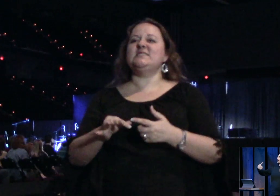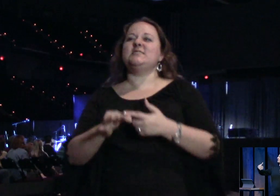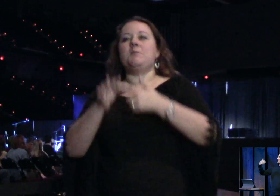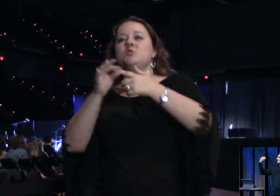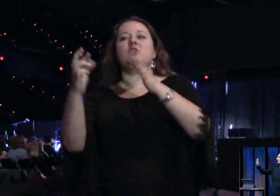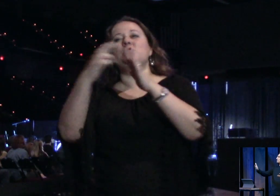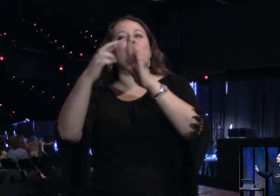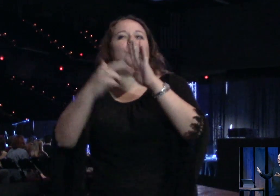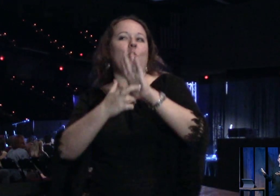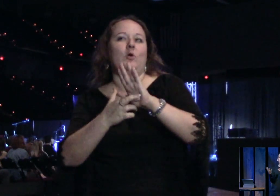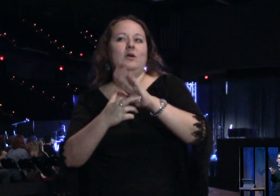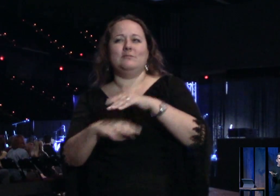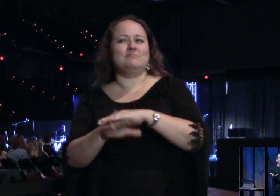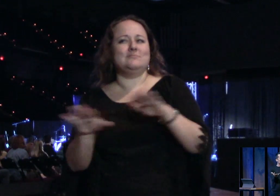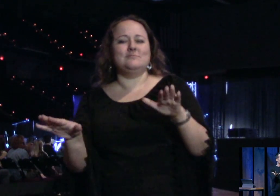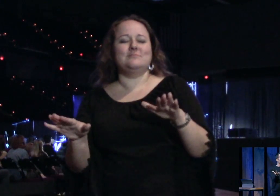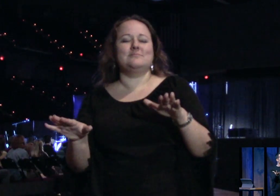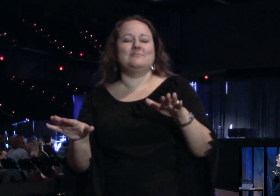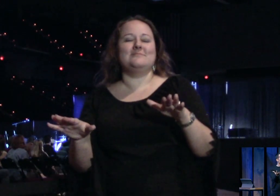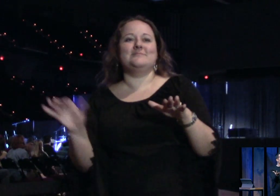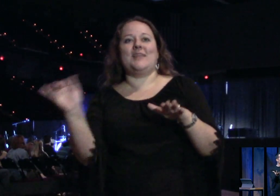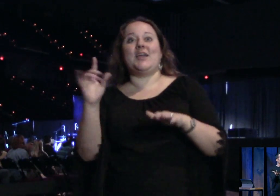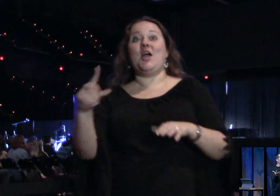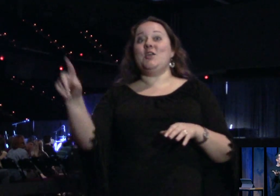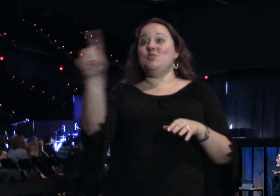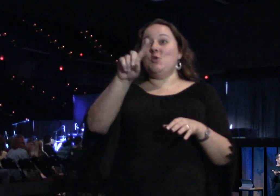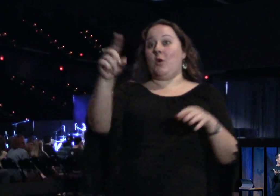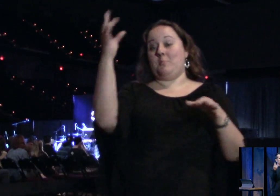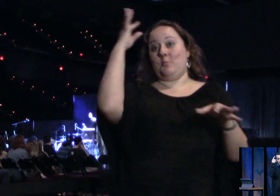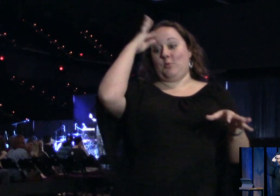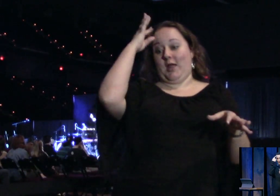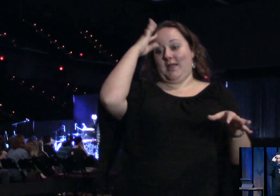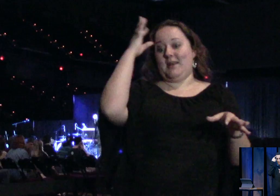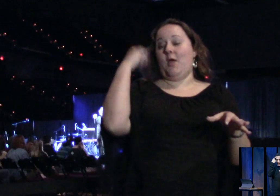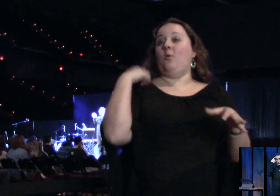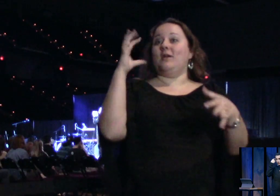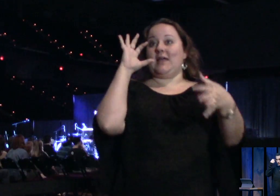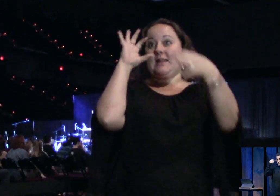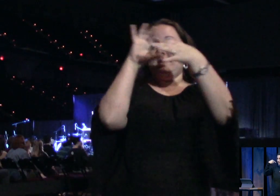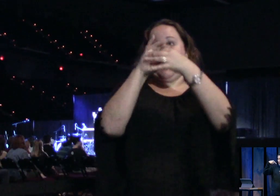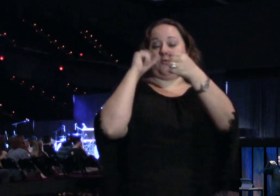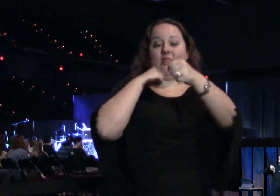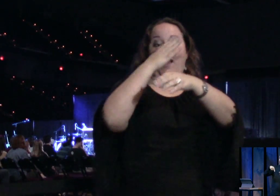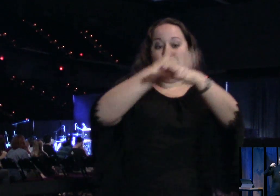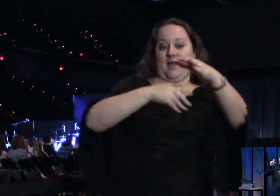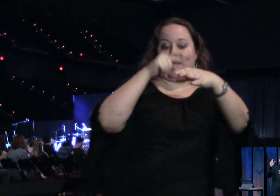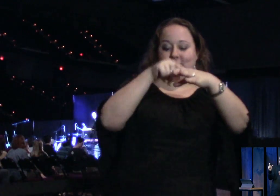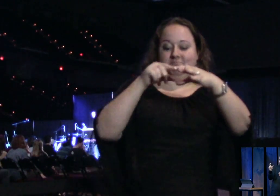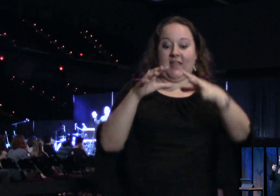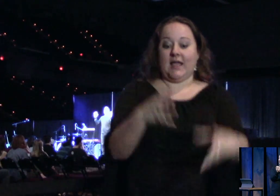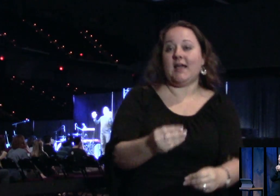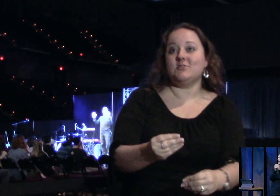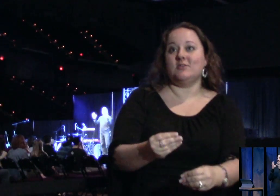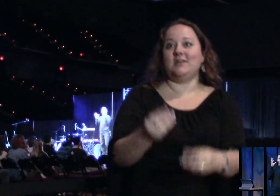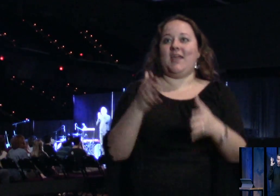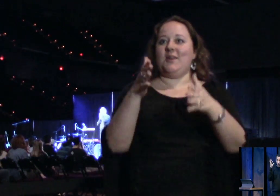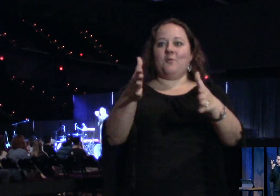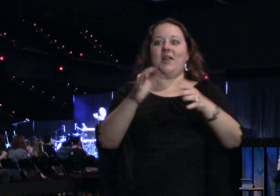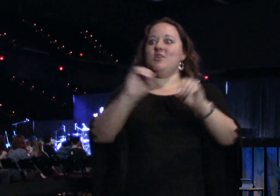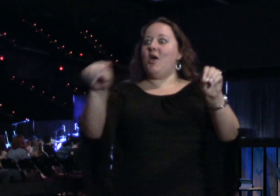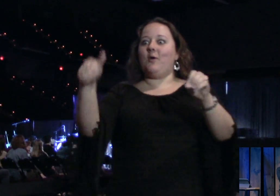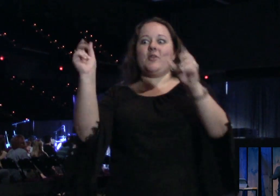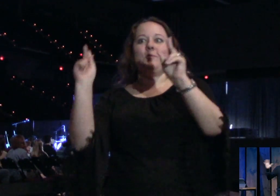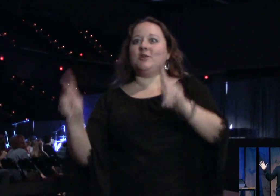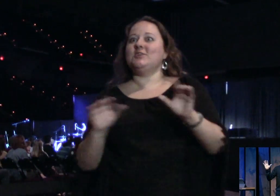you're some exception to the game. Like your brain will connect with your hand in a